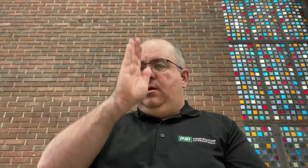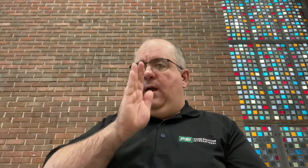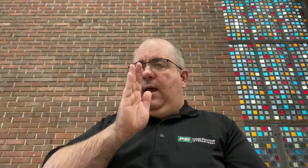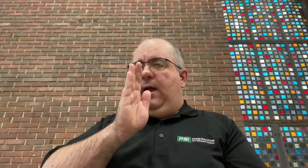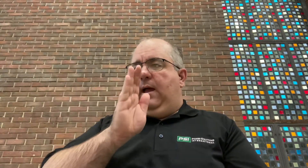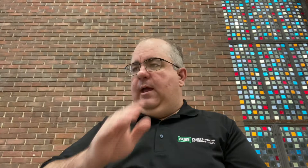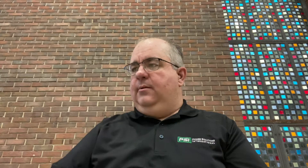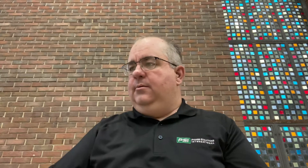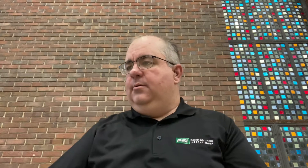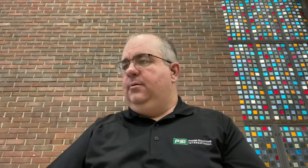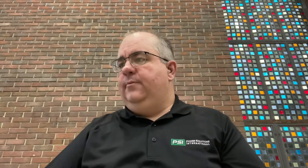God.